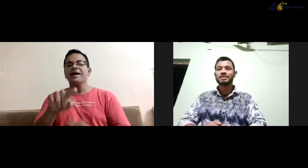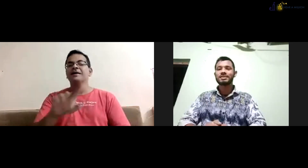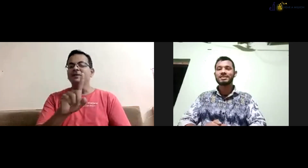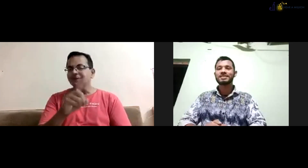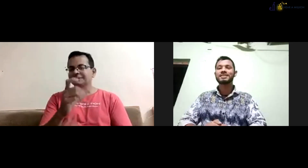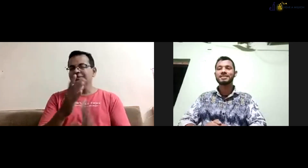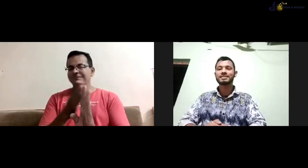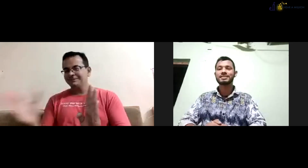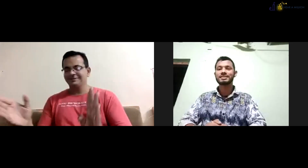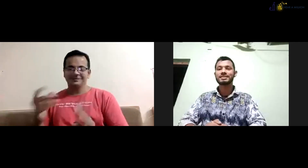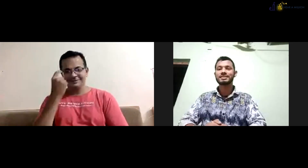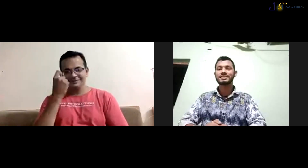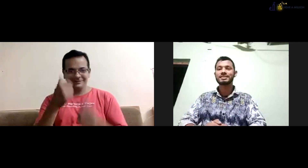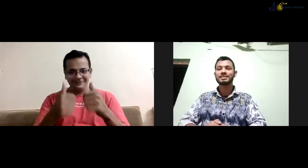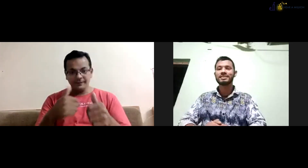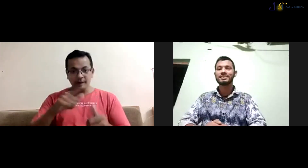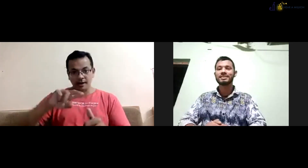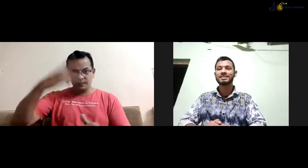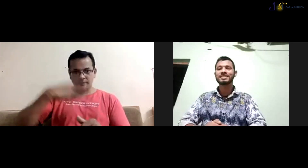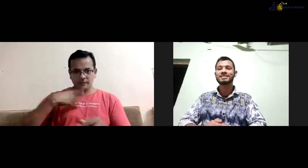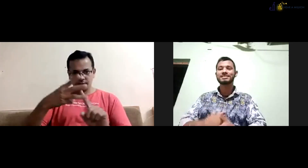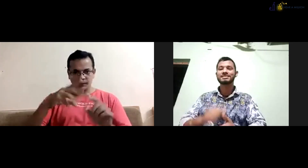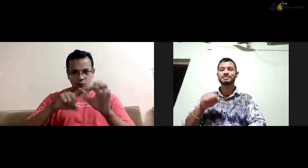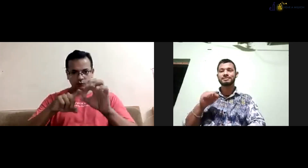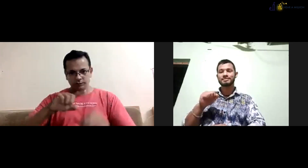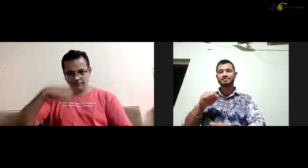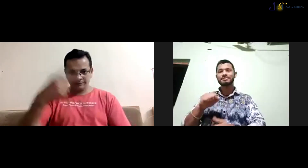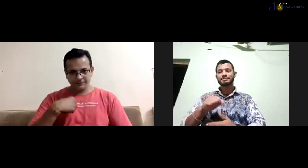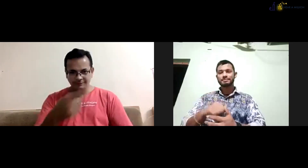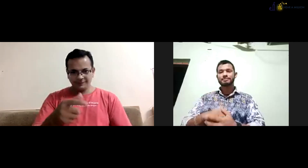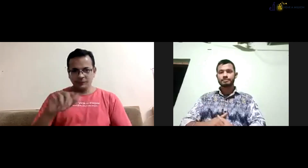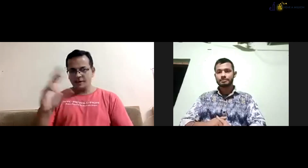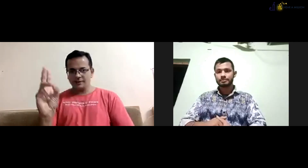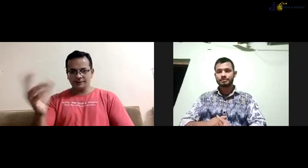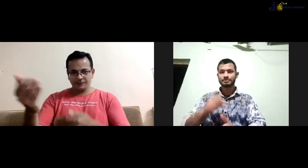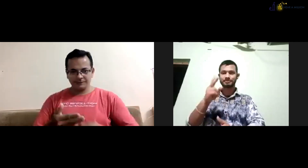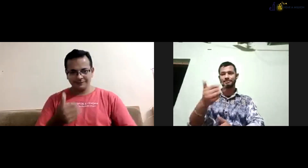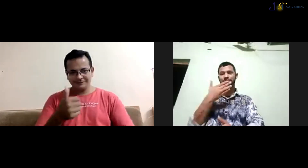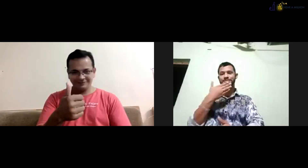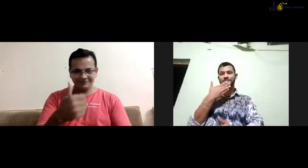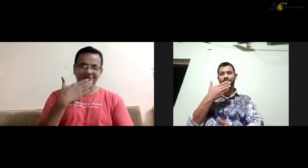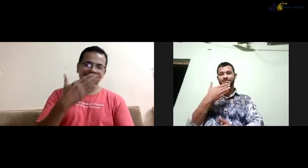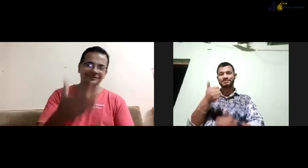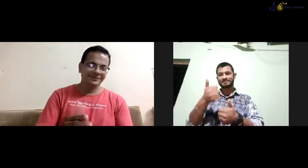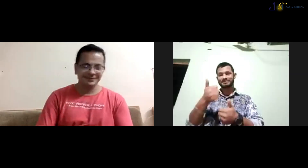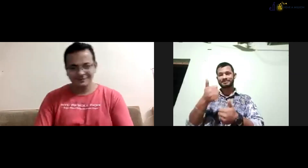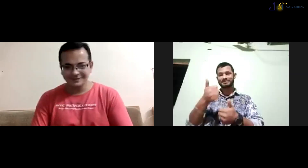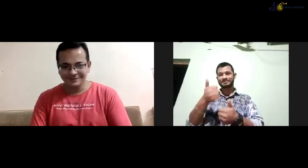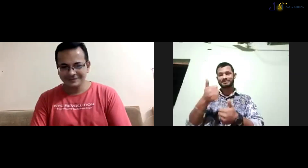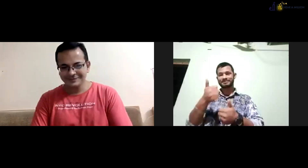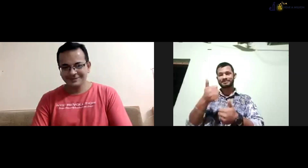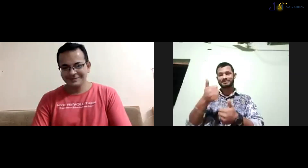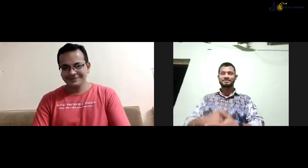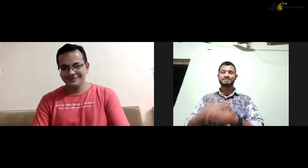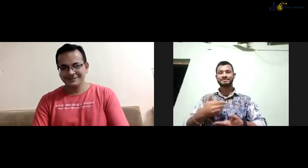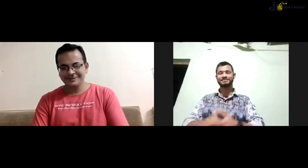that the problem started. And when I was 17 years old, later on, I found that yeah, I have the locomotor disc. So